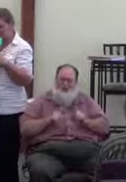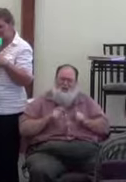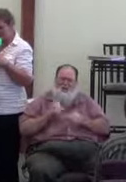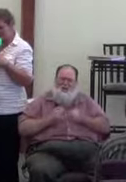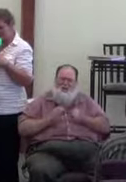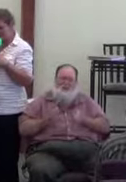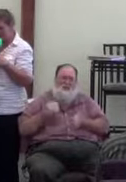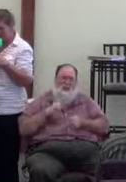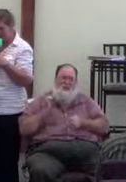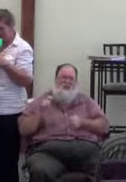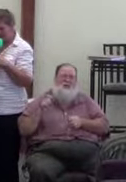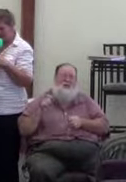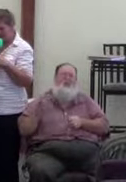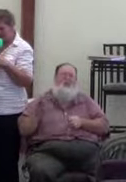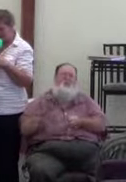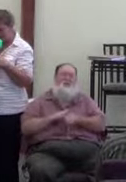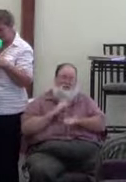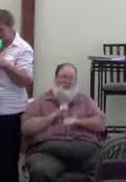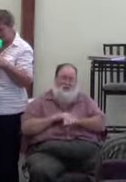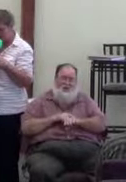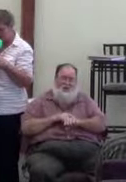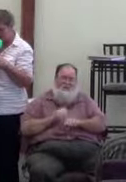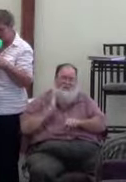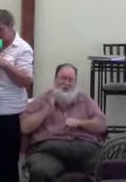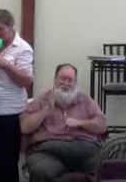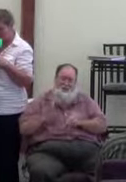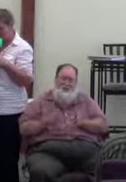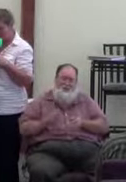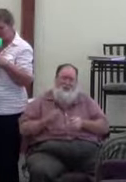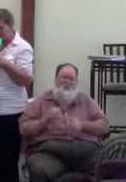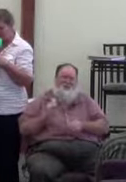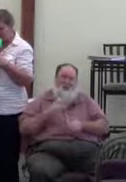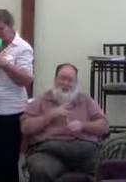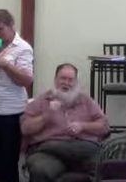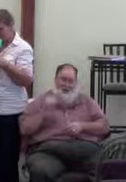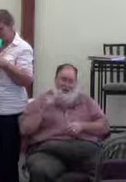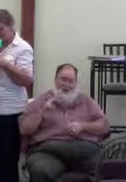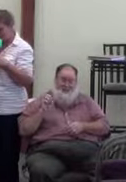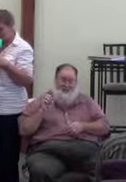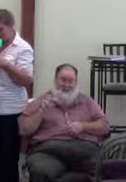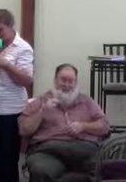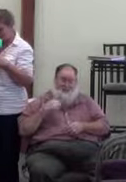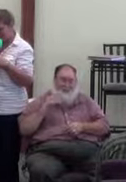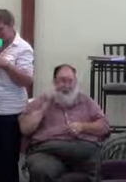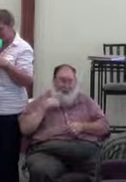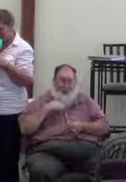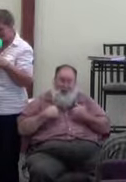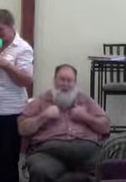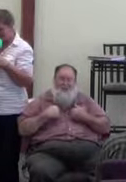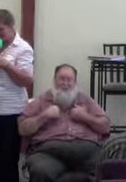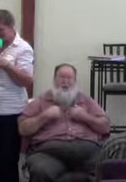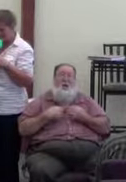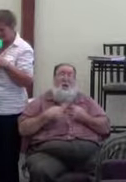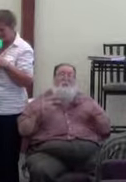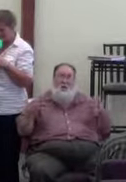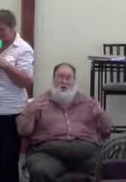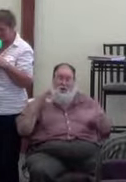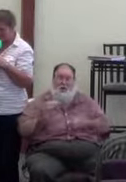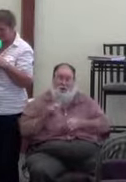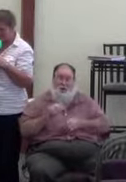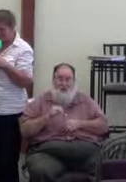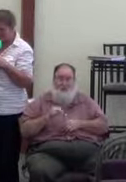we need a full-time pastor and we need Karen because we have a big job, like Pastor said today. We have a big job